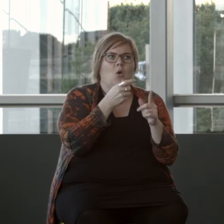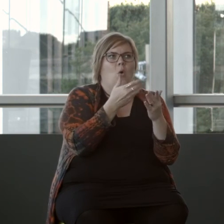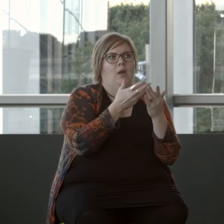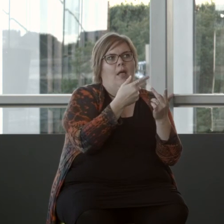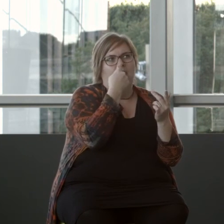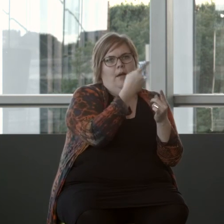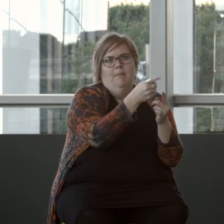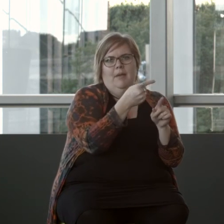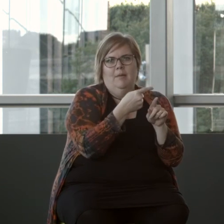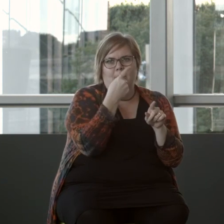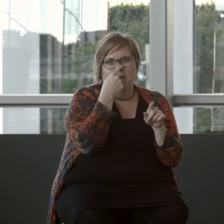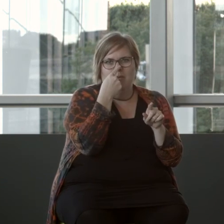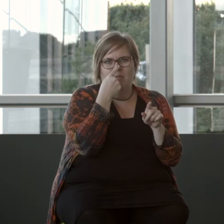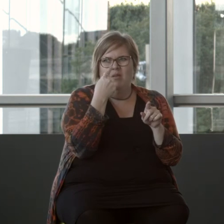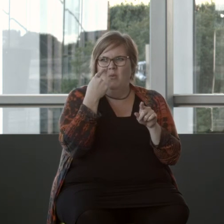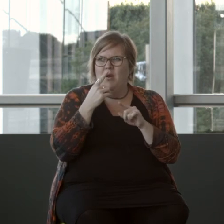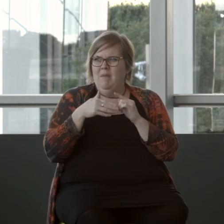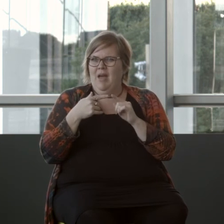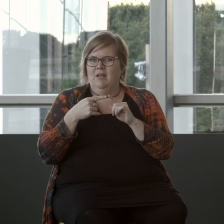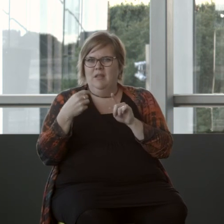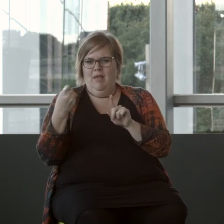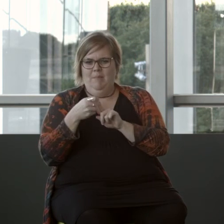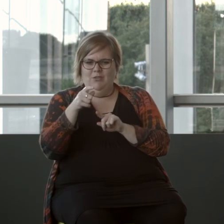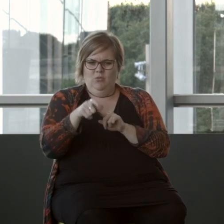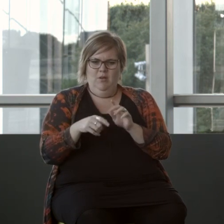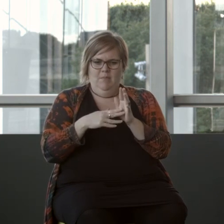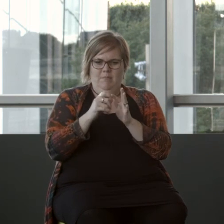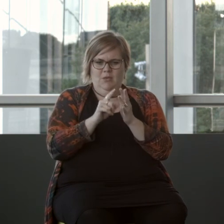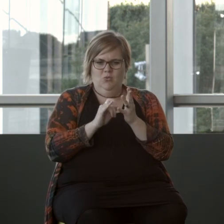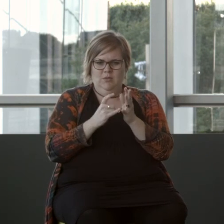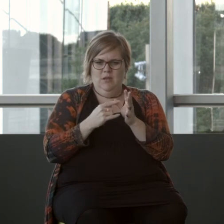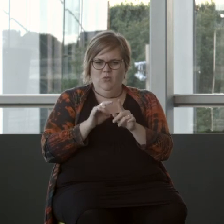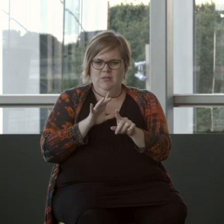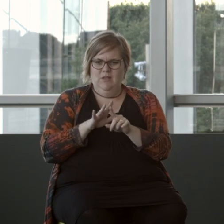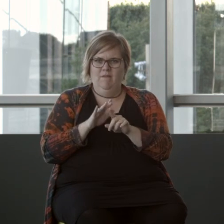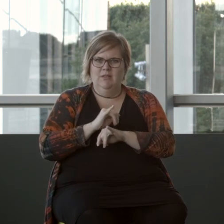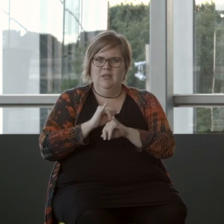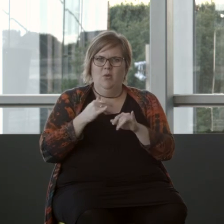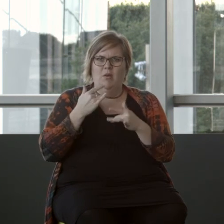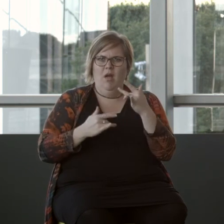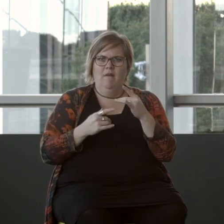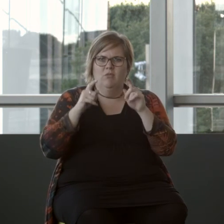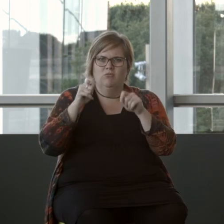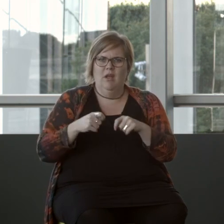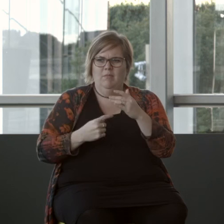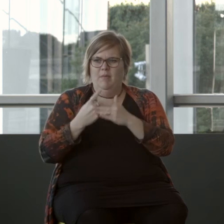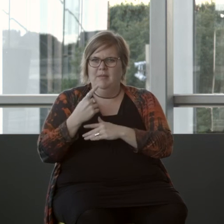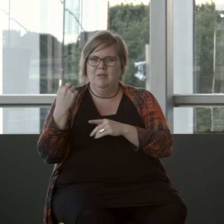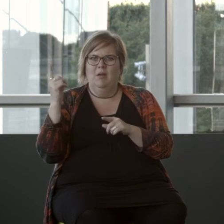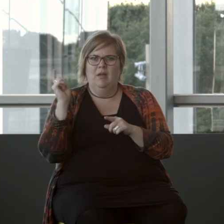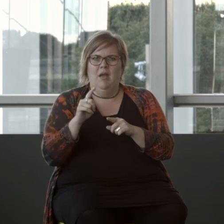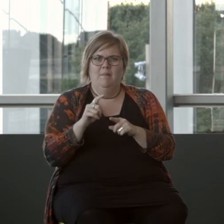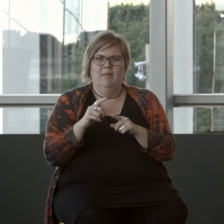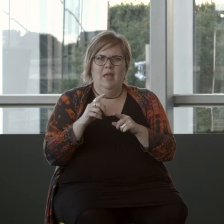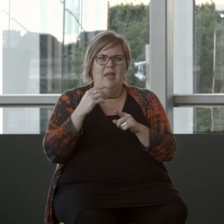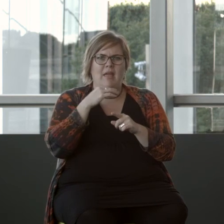people, whereas I was like, well, what about the impact on her? This poor woman's had this terrible life, and then somebody comes and